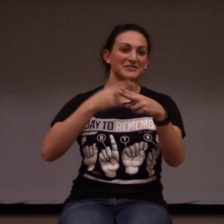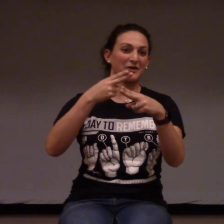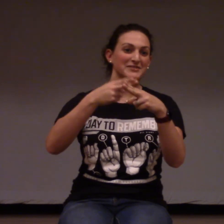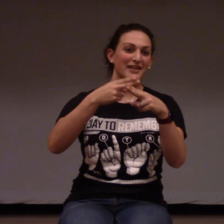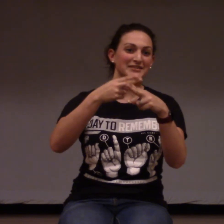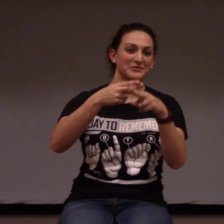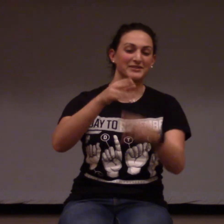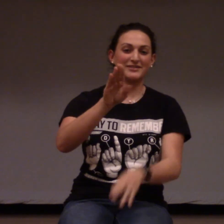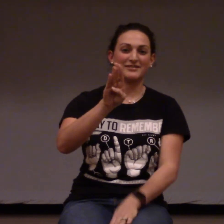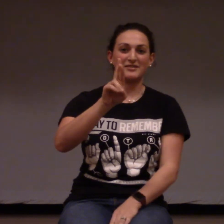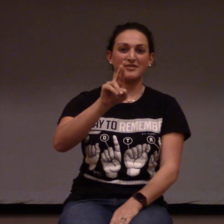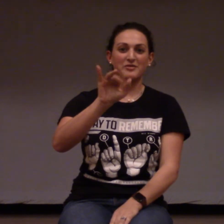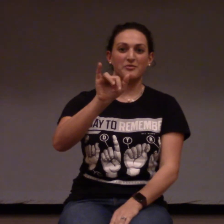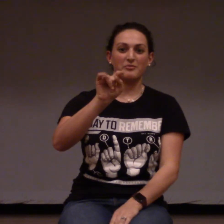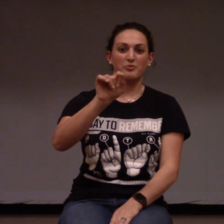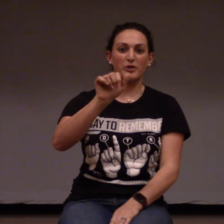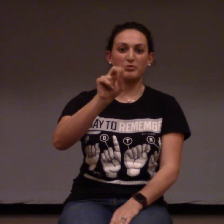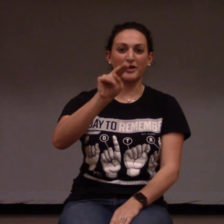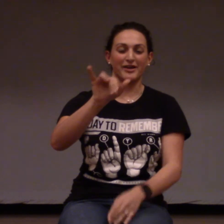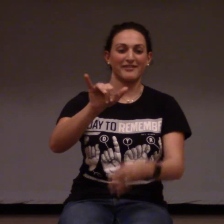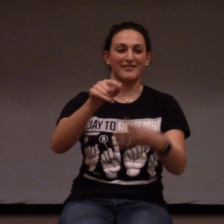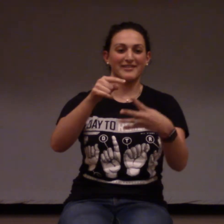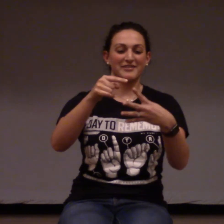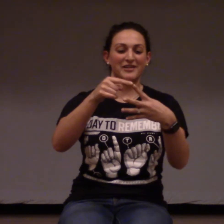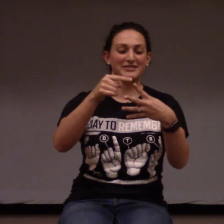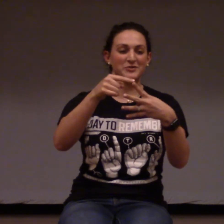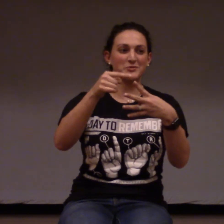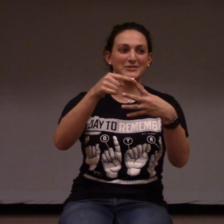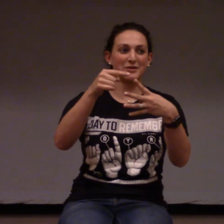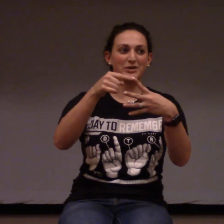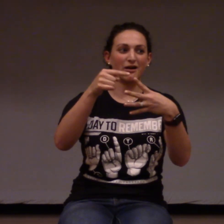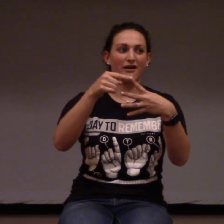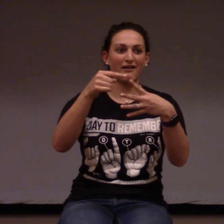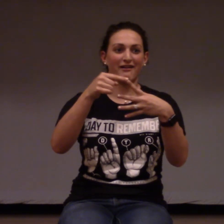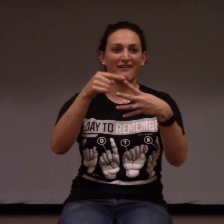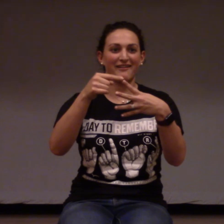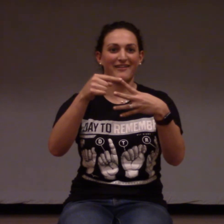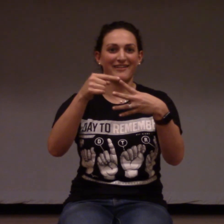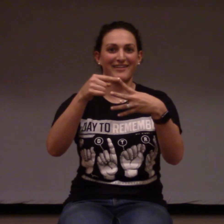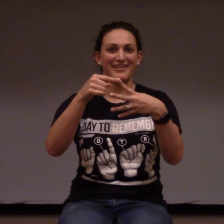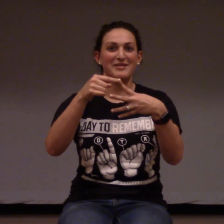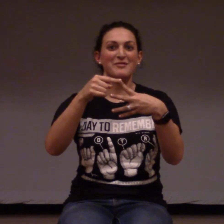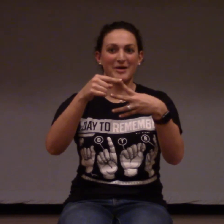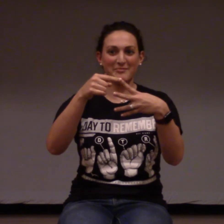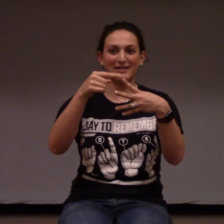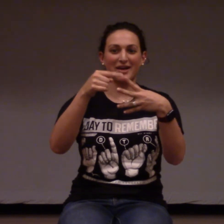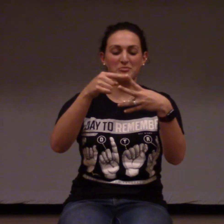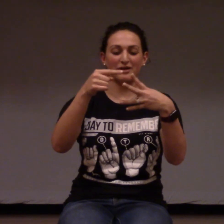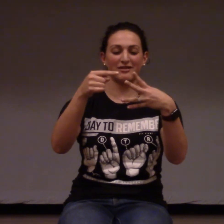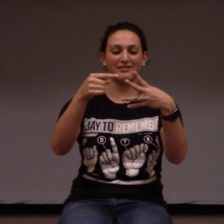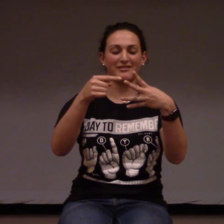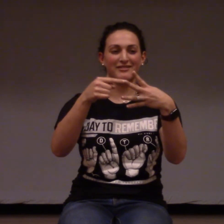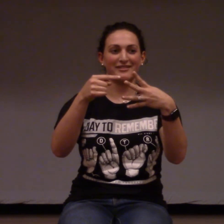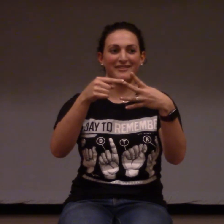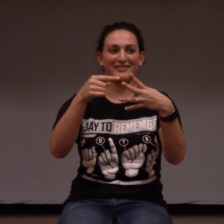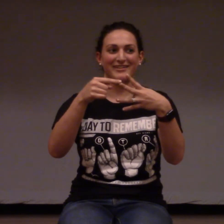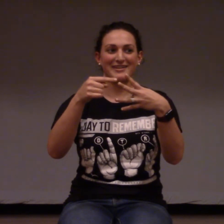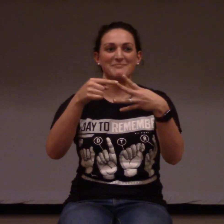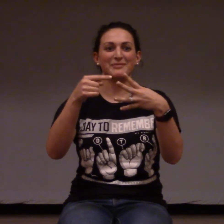I was the last one with Brittany. Okay, so who is up here? Bill. Yep, my dad, Bill. Mary. My